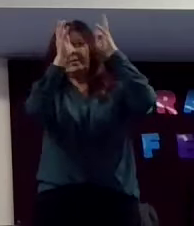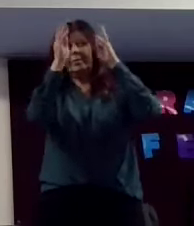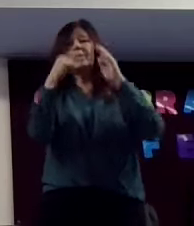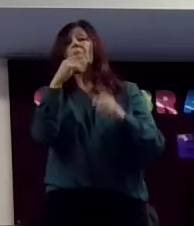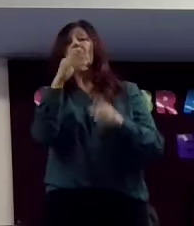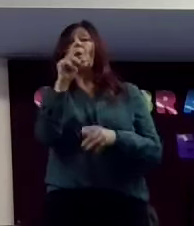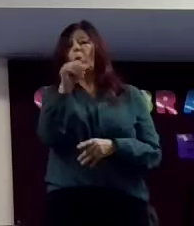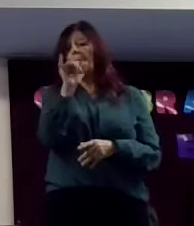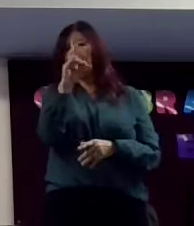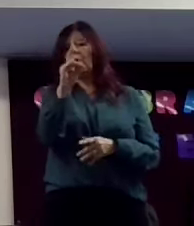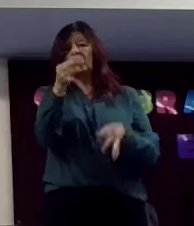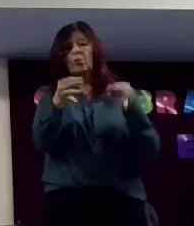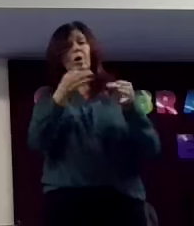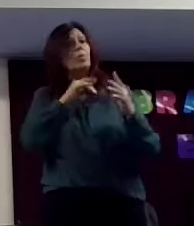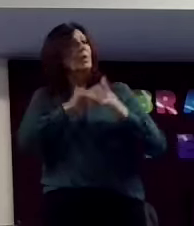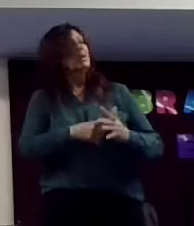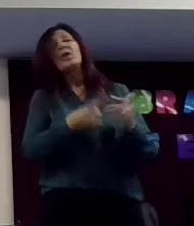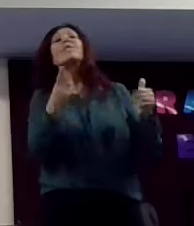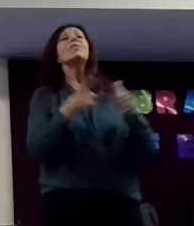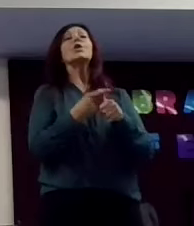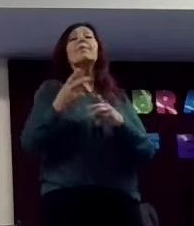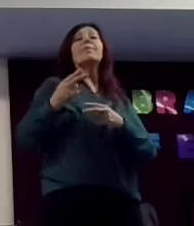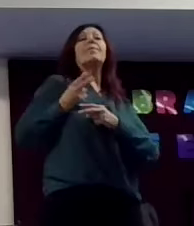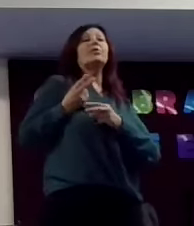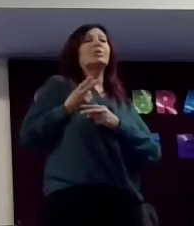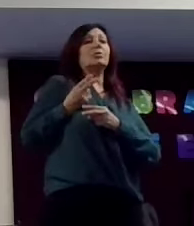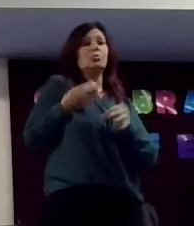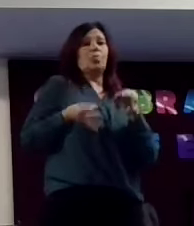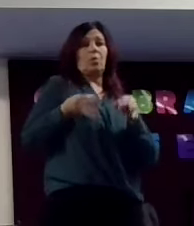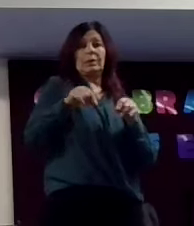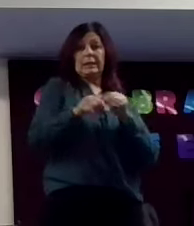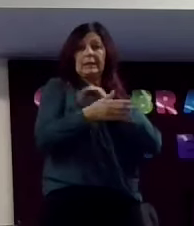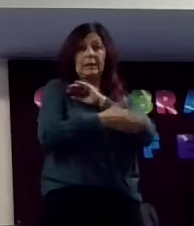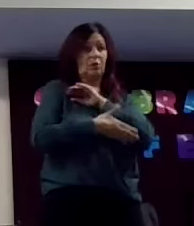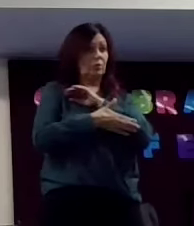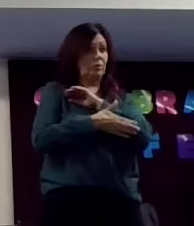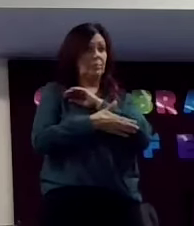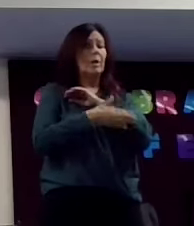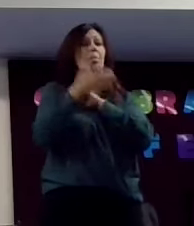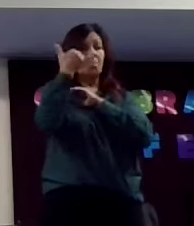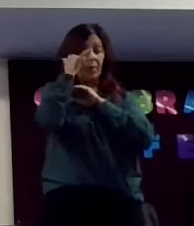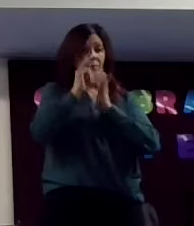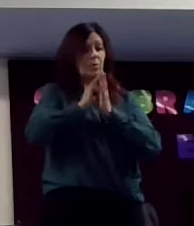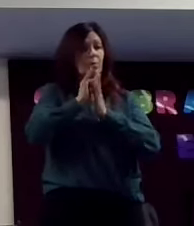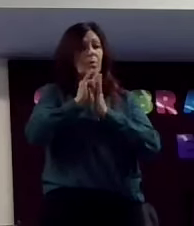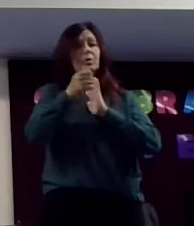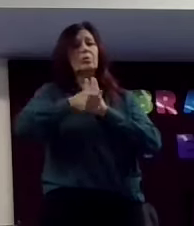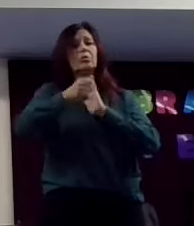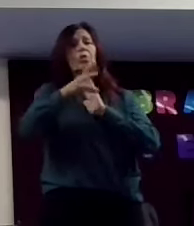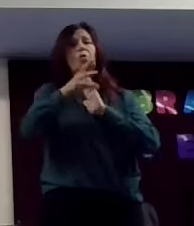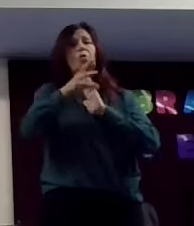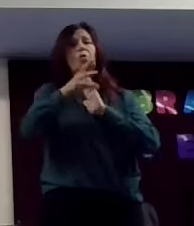about the opioid court. We started the very first veterans court in this country in Buffalo, New York. It was started by a judge by the name of Robert Russell, who I actually